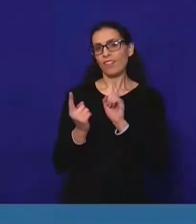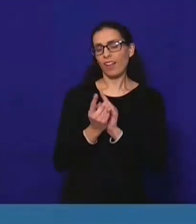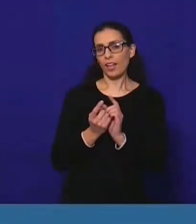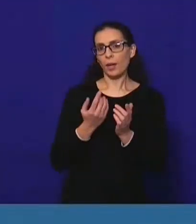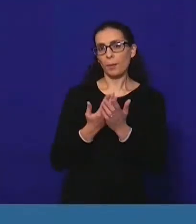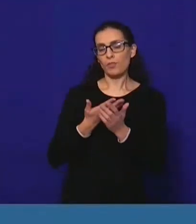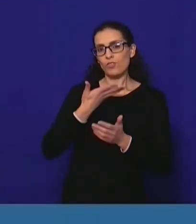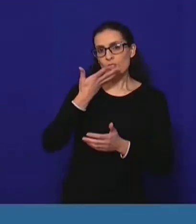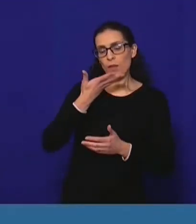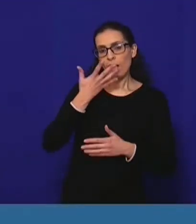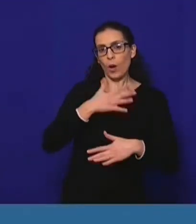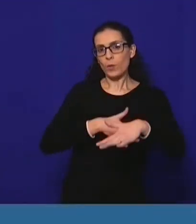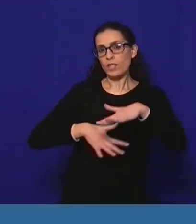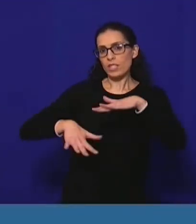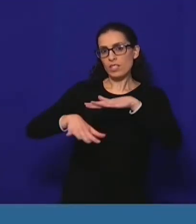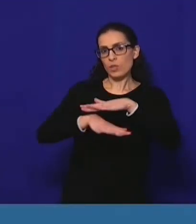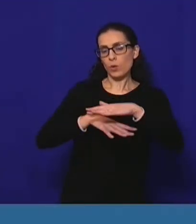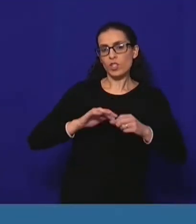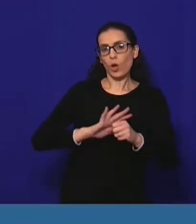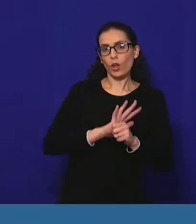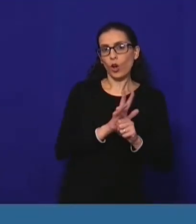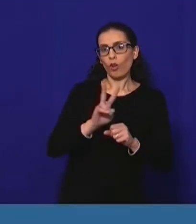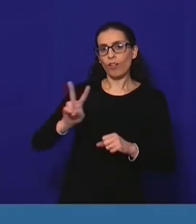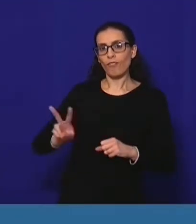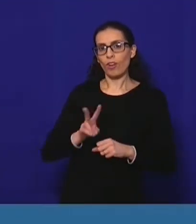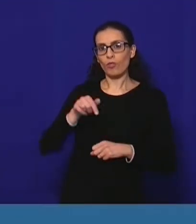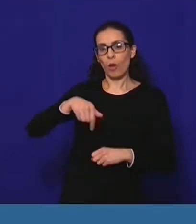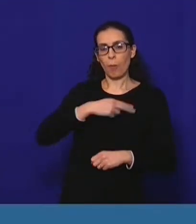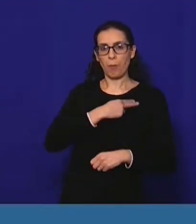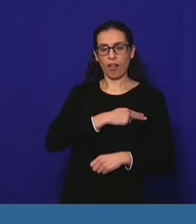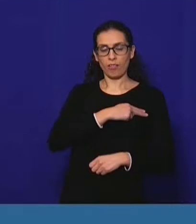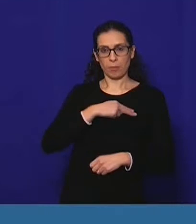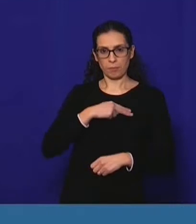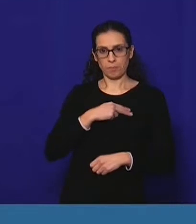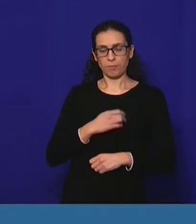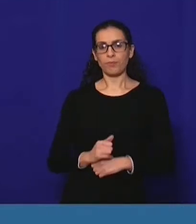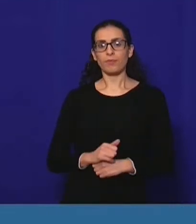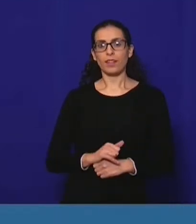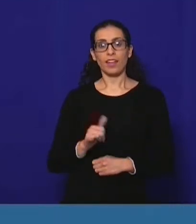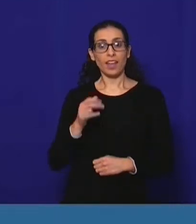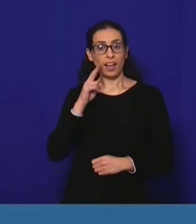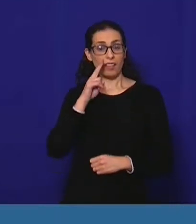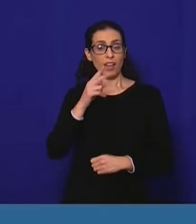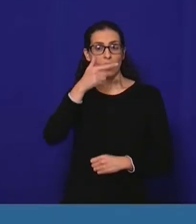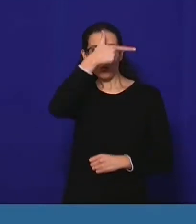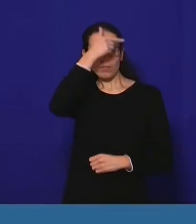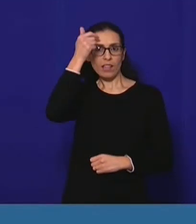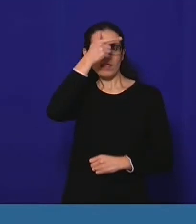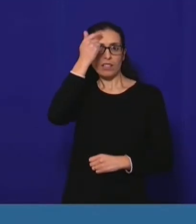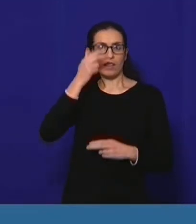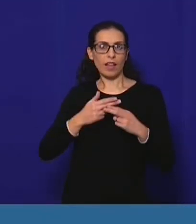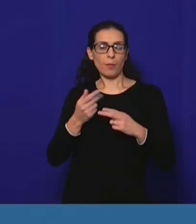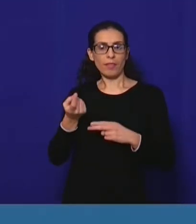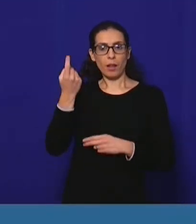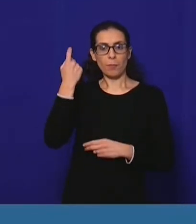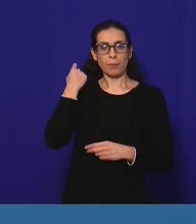kont dwar is-sitwazzjoni dwar il-COVID. Kien ħarsu naqra lejn it-testijiet li għamilna l-bieraħ fejn